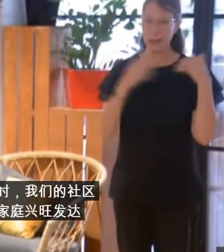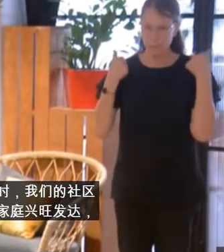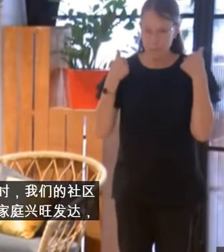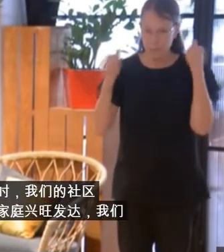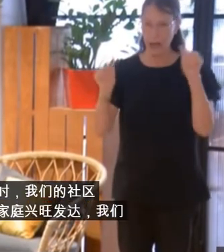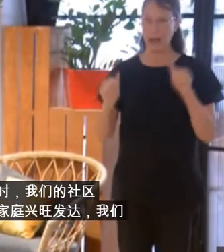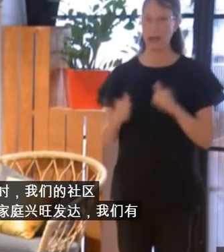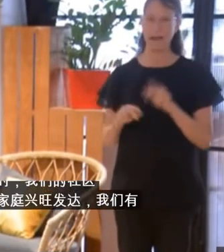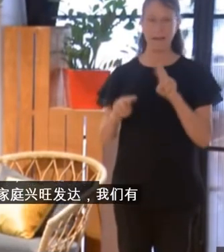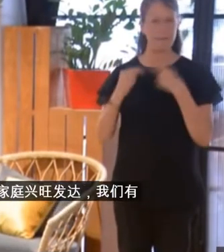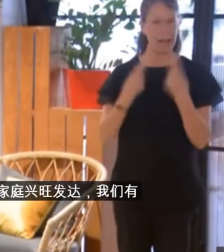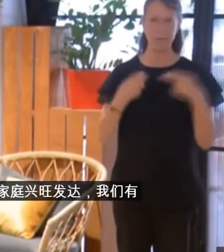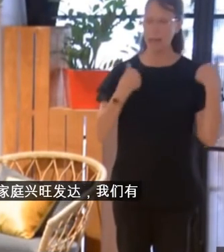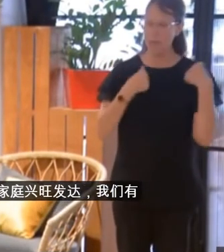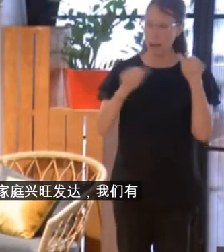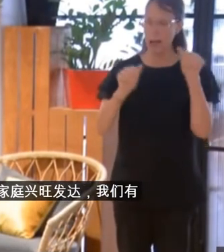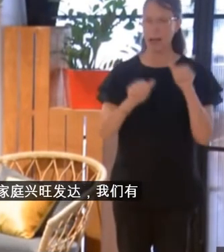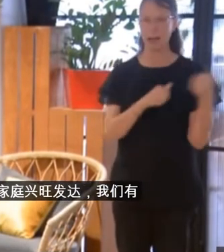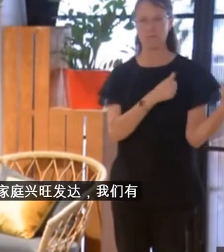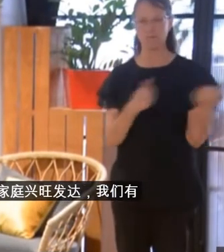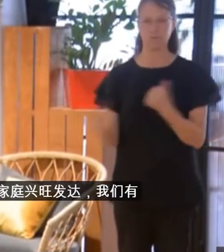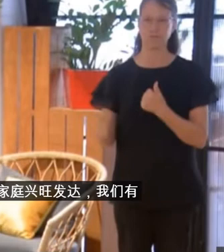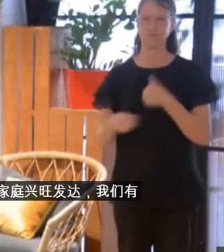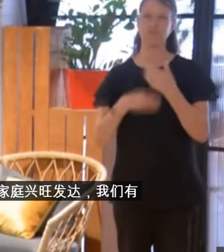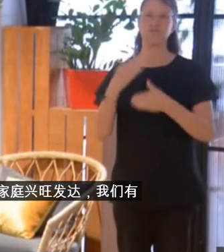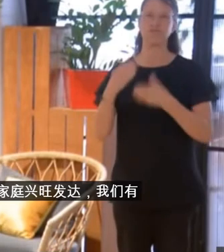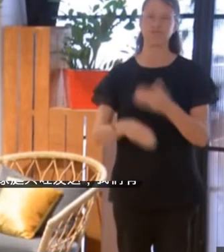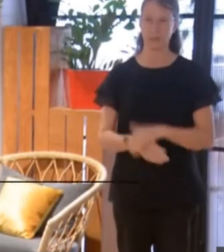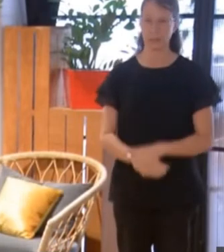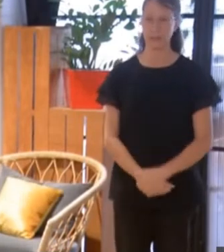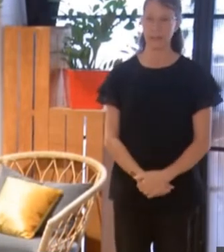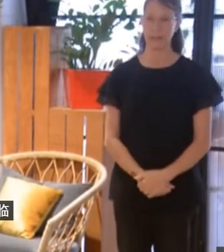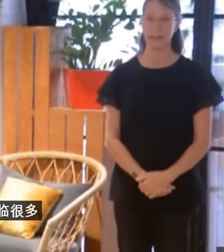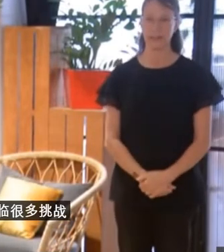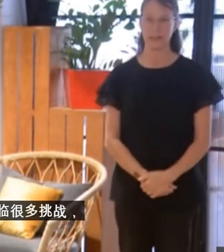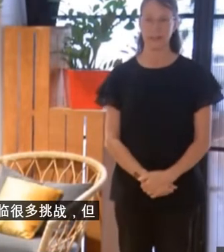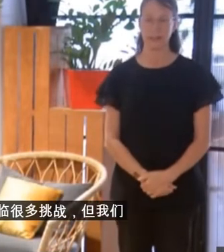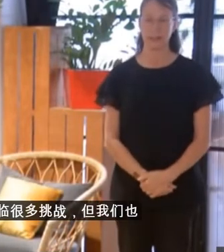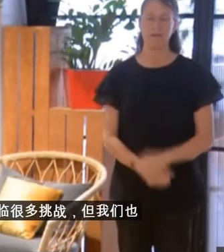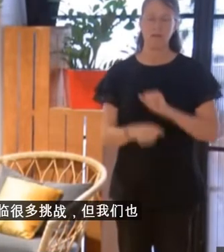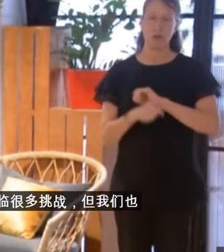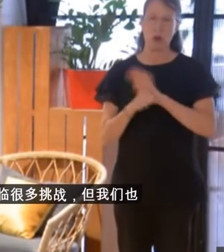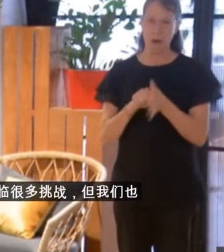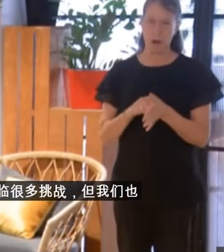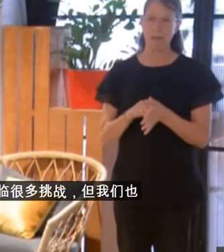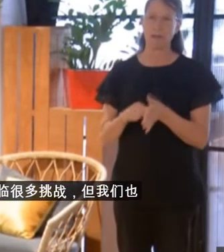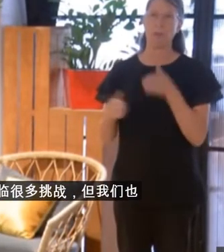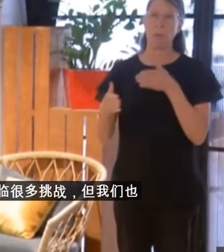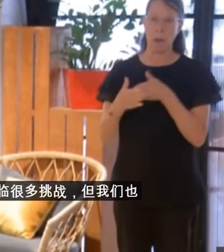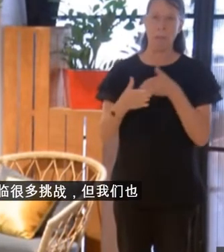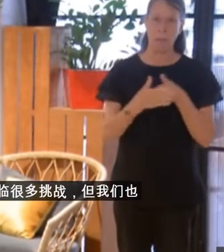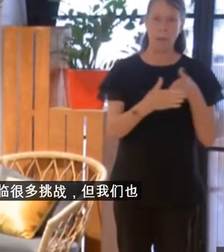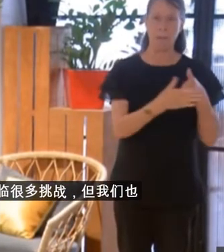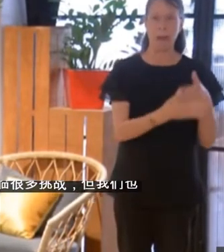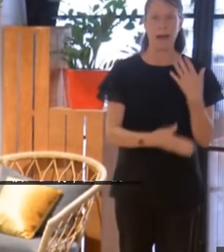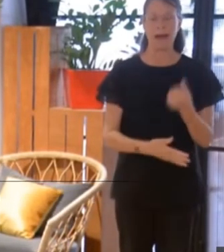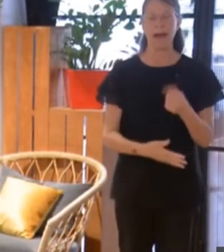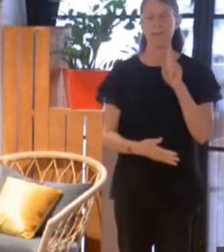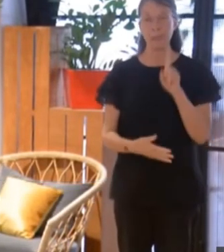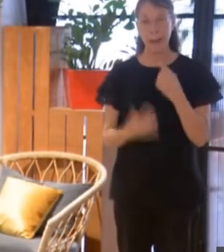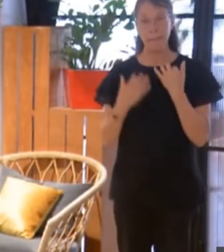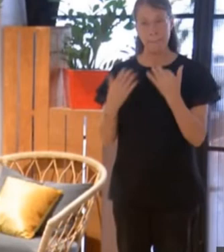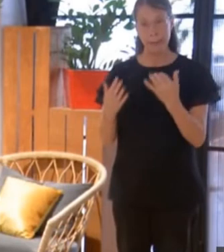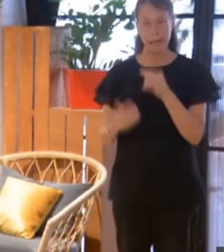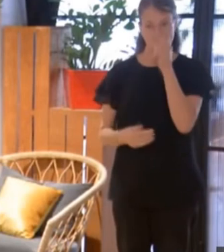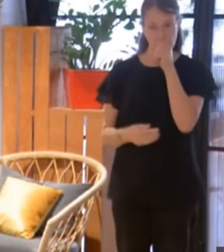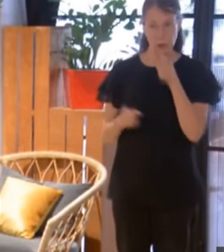thrive, and we have a much better outcome. We've seen a lot of challenges with COVID, but we've also seen opportunities. And those